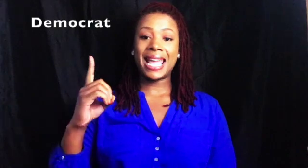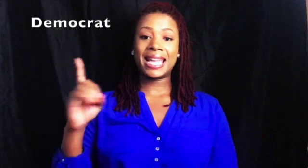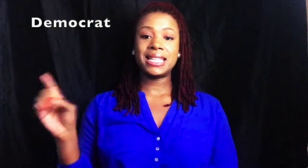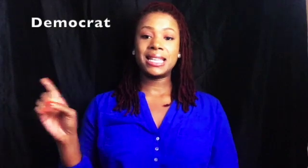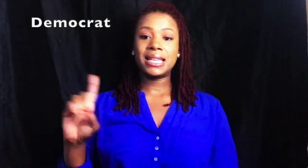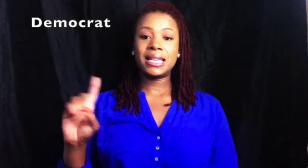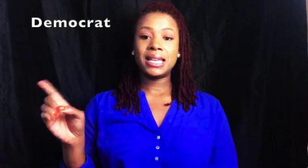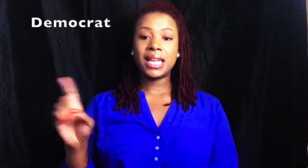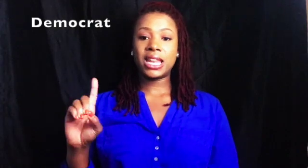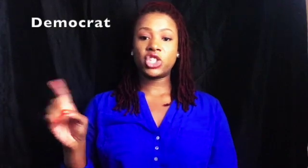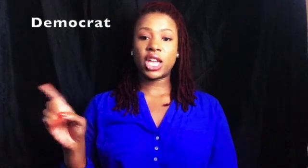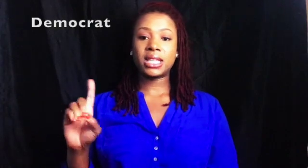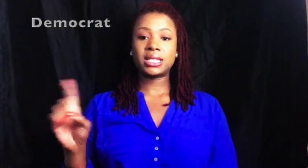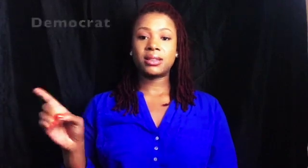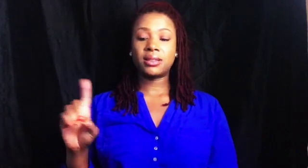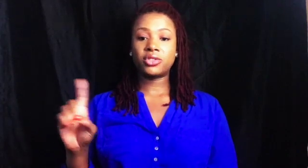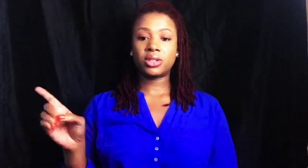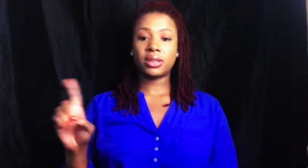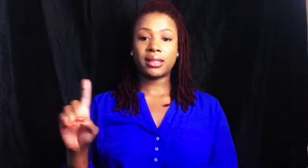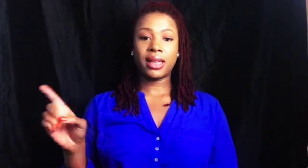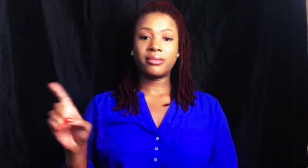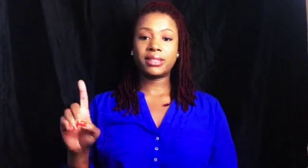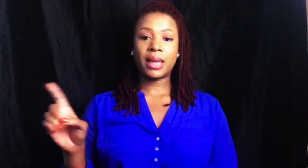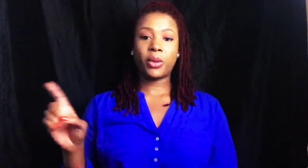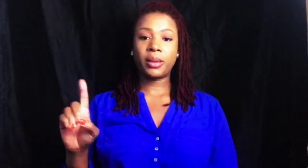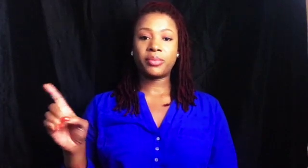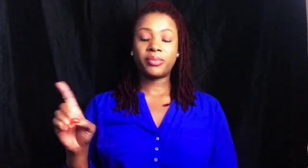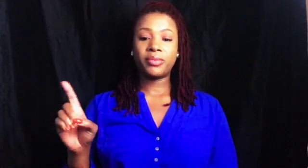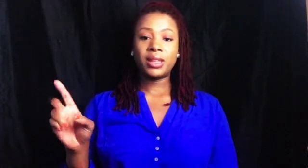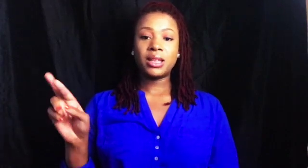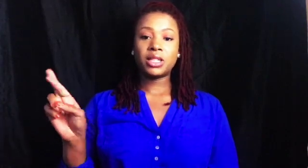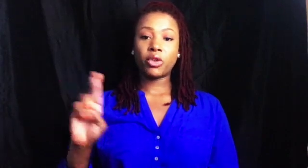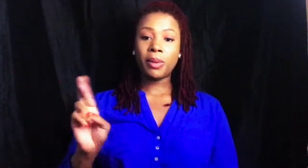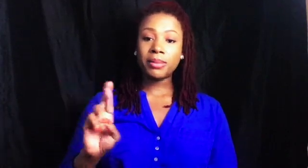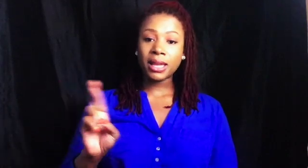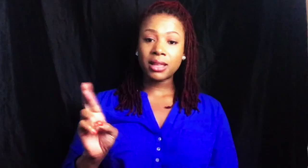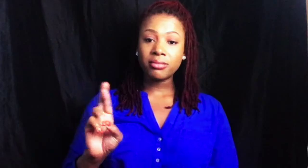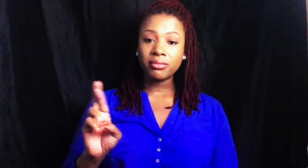hand, and it shakes just like that, same way. So Republican,